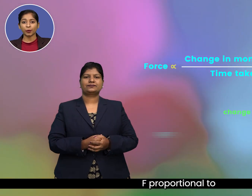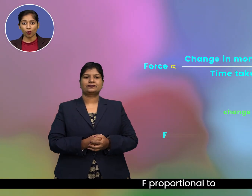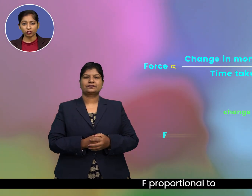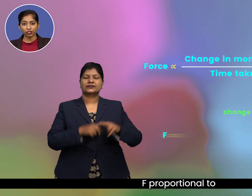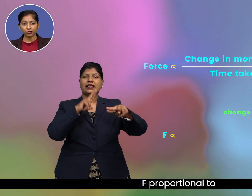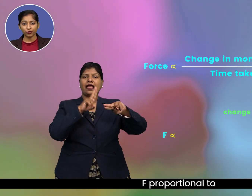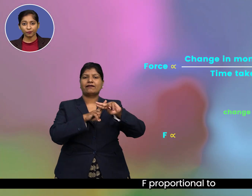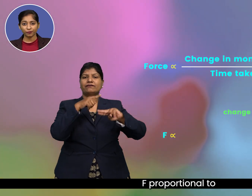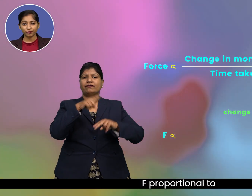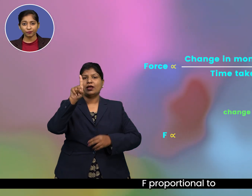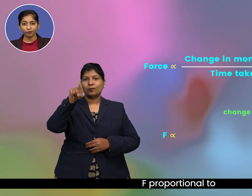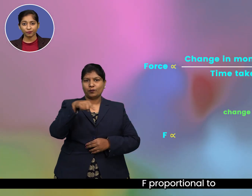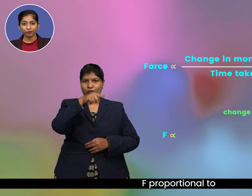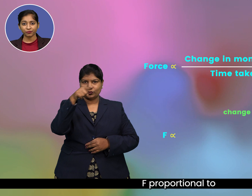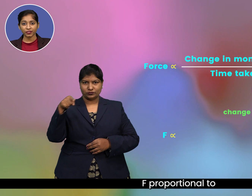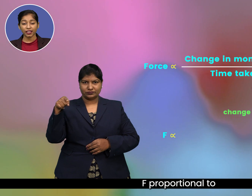F proportional to